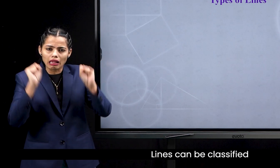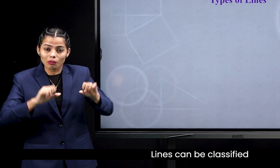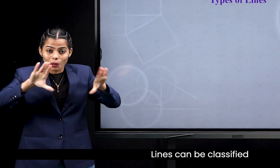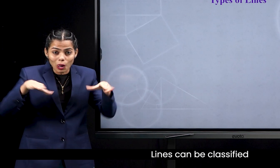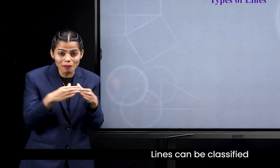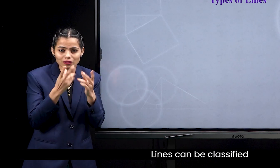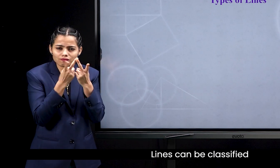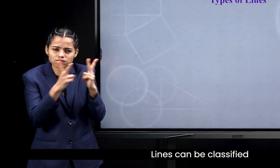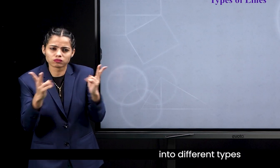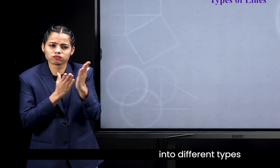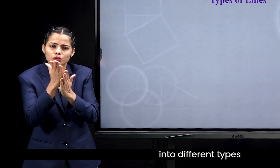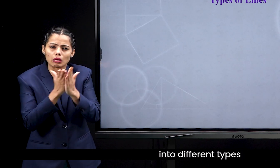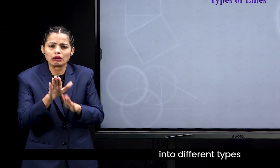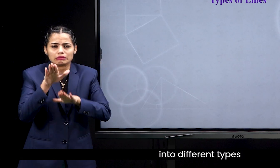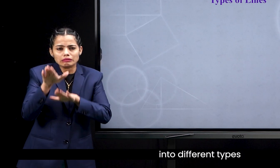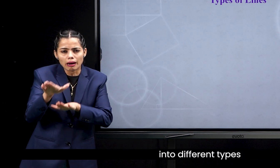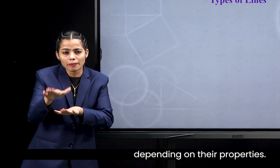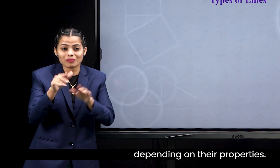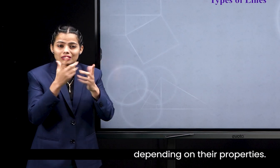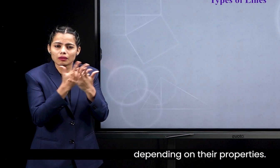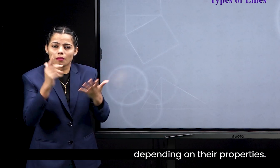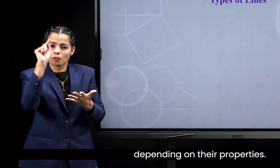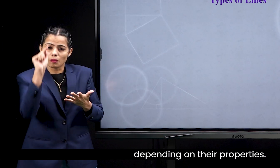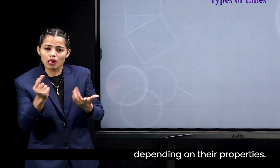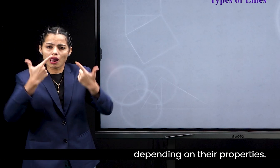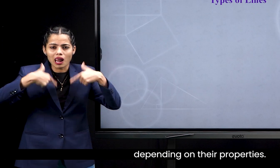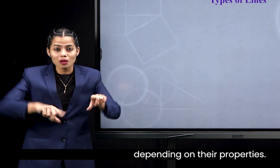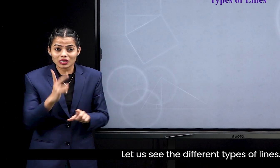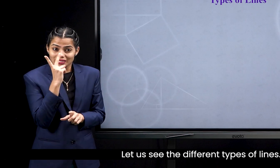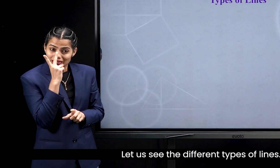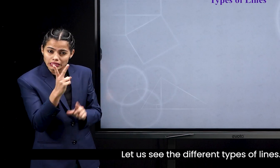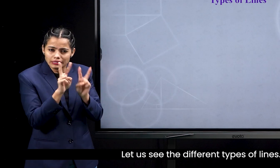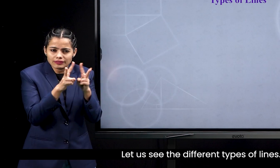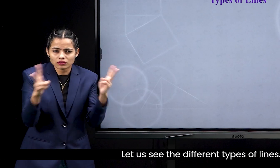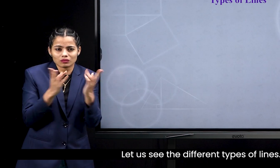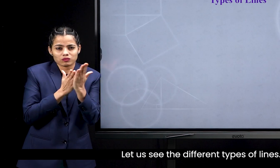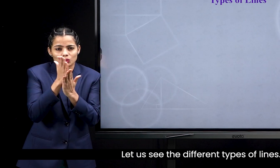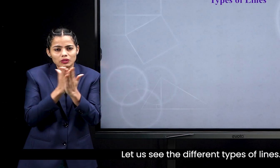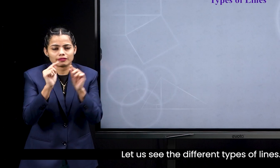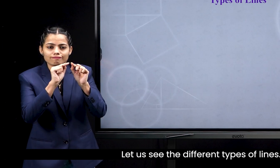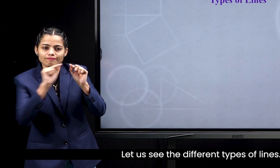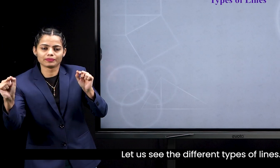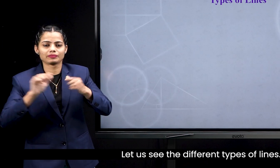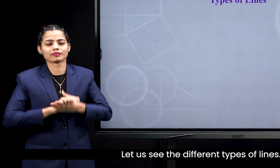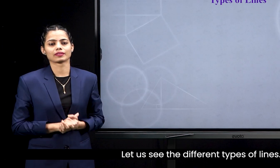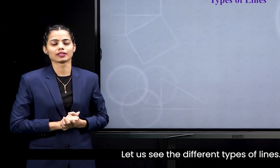Lines can be classified into different types depending on their properties. Let us see the different types of lines.